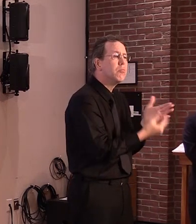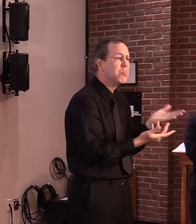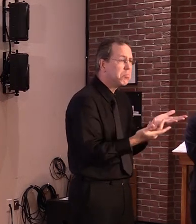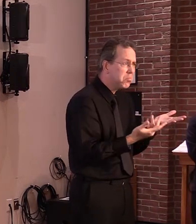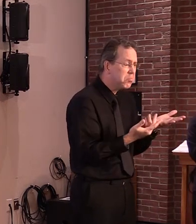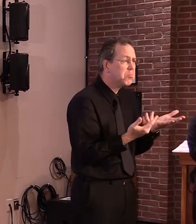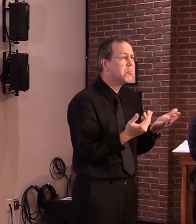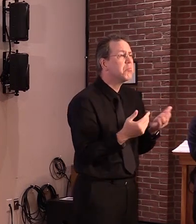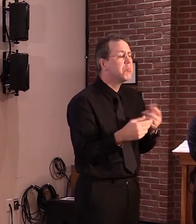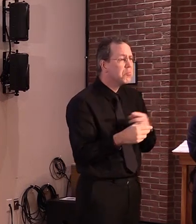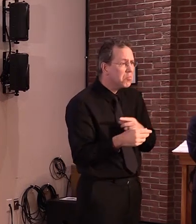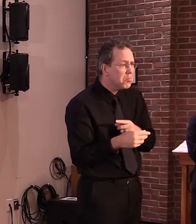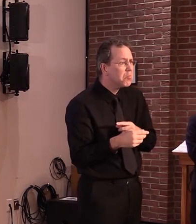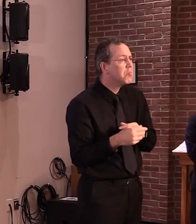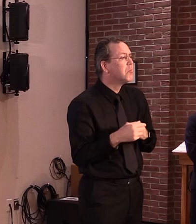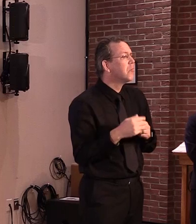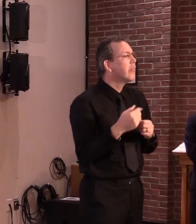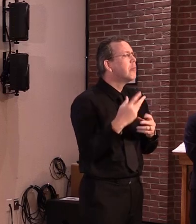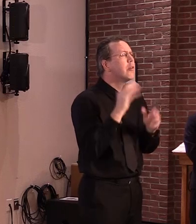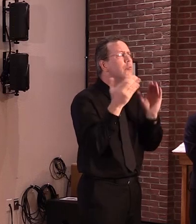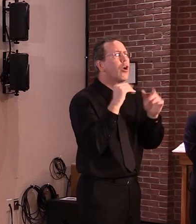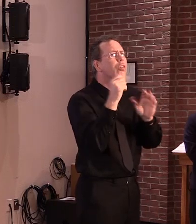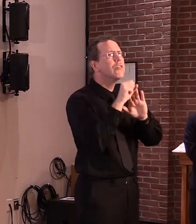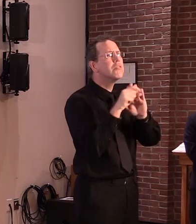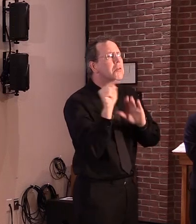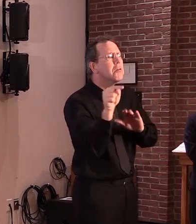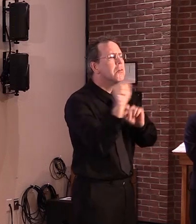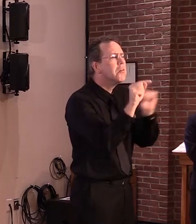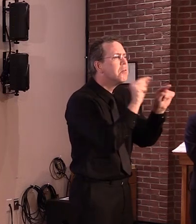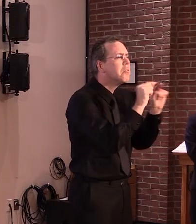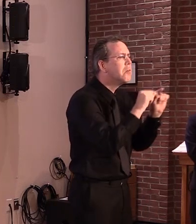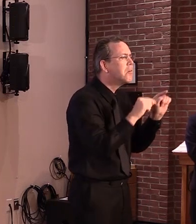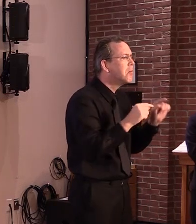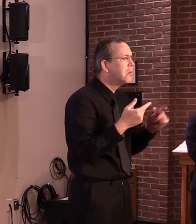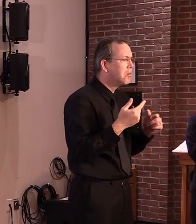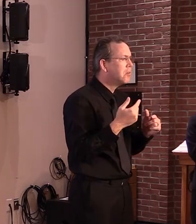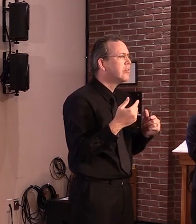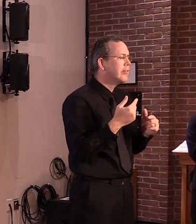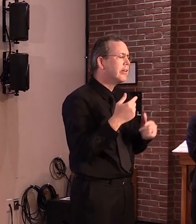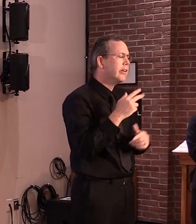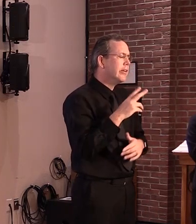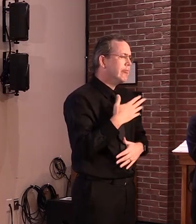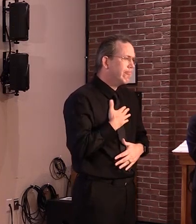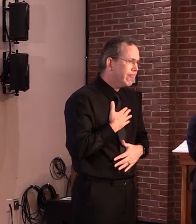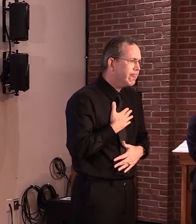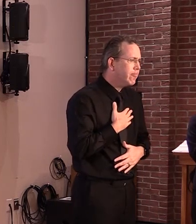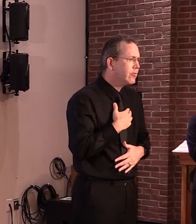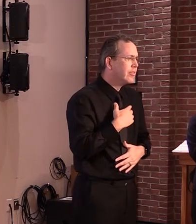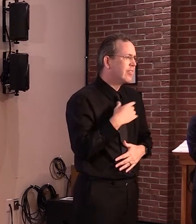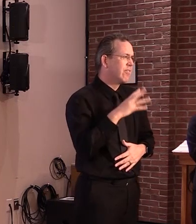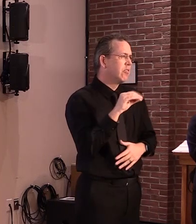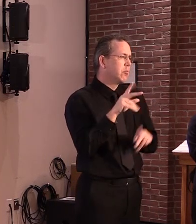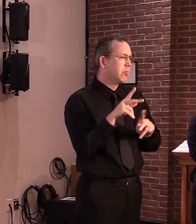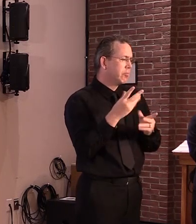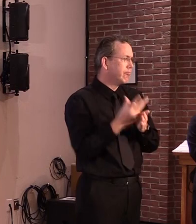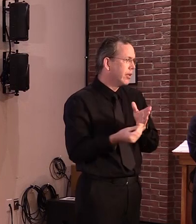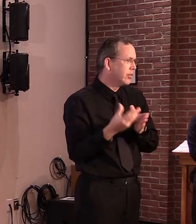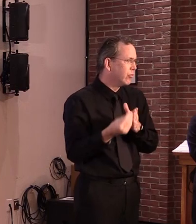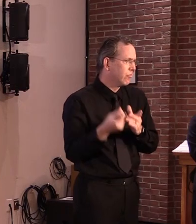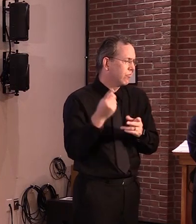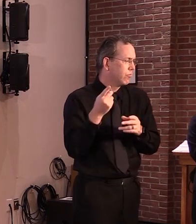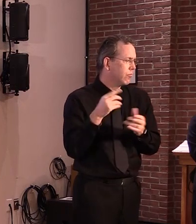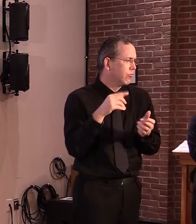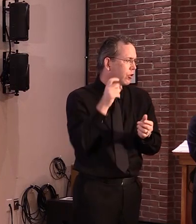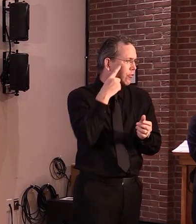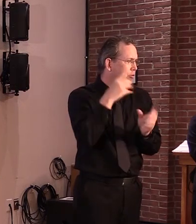jurisdictions. As Dr. Levine pointed out, we unfortunately have had just around 50 deaths here in Vermont. But something to point out